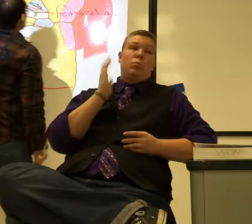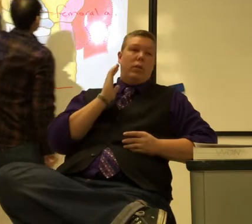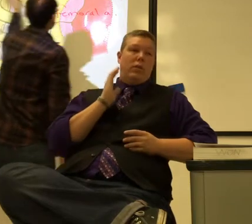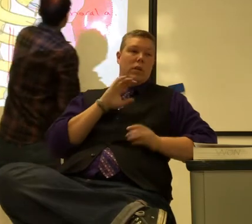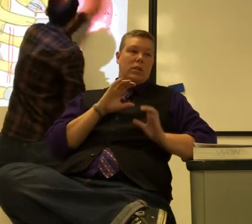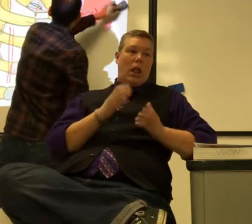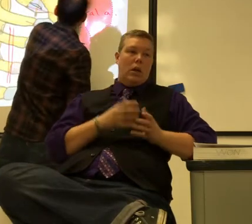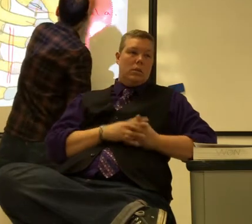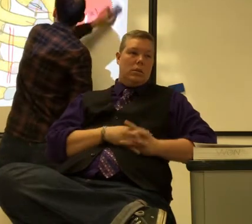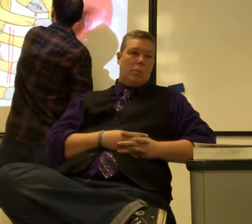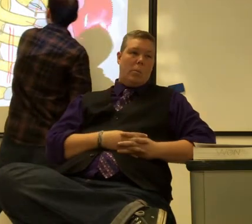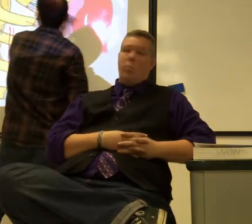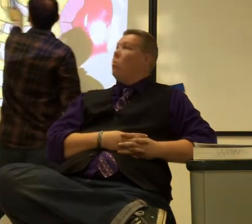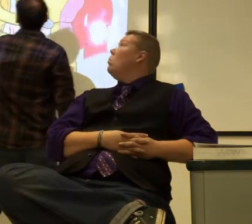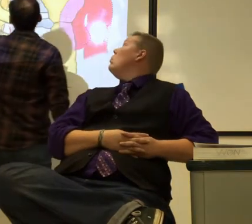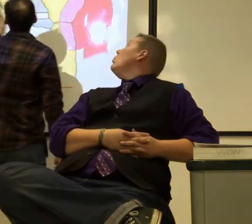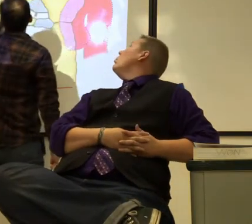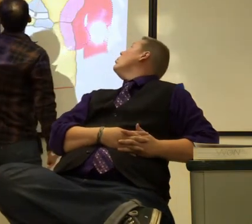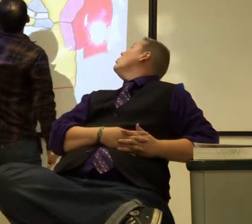The previous thing I just drew.